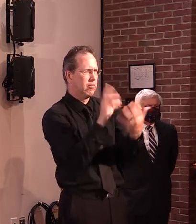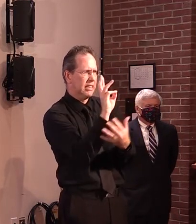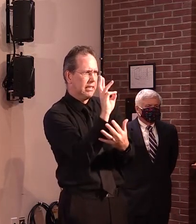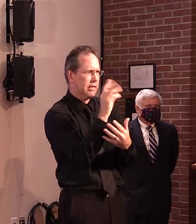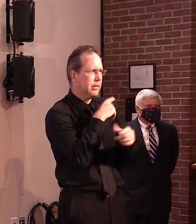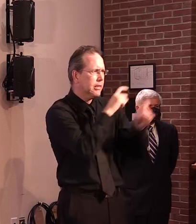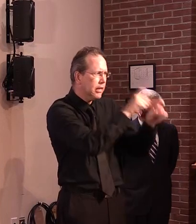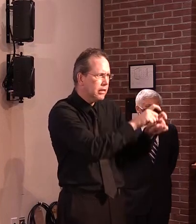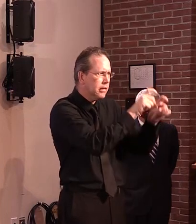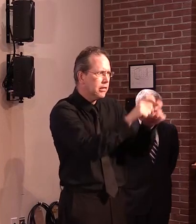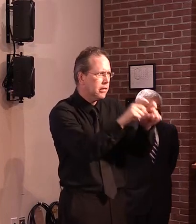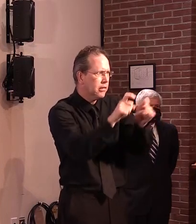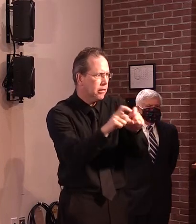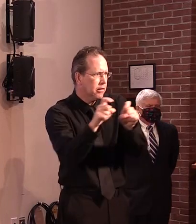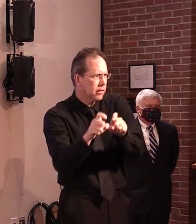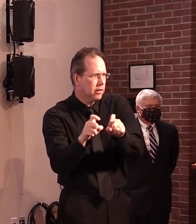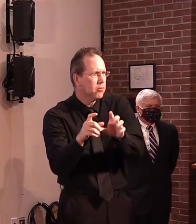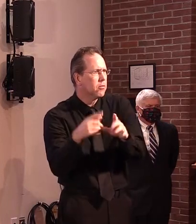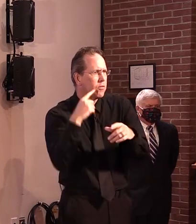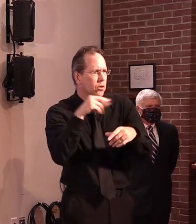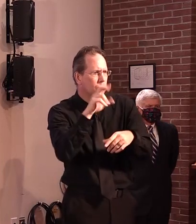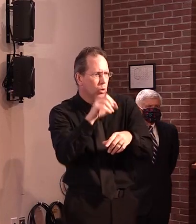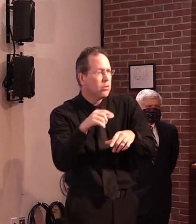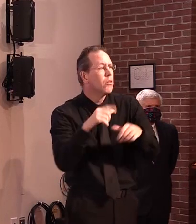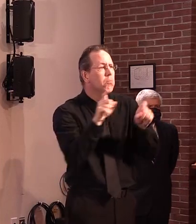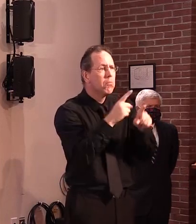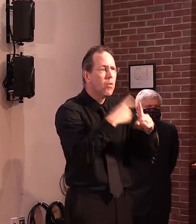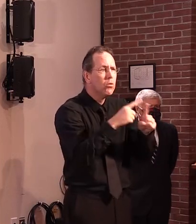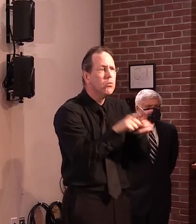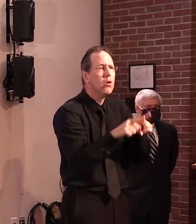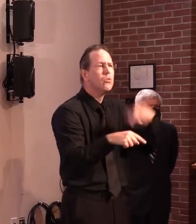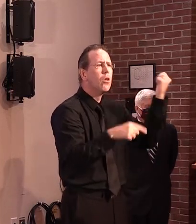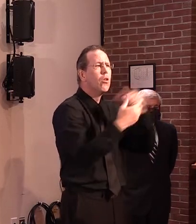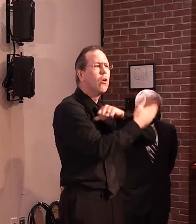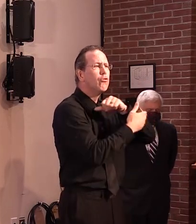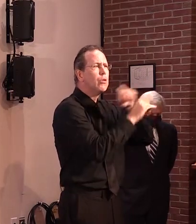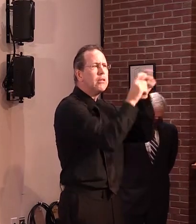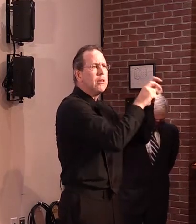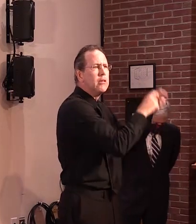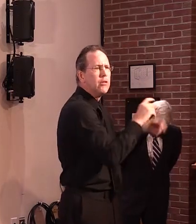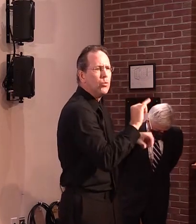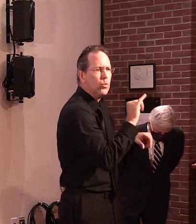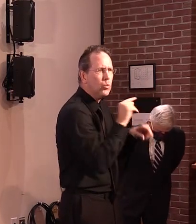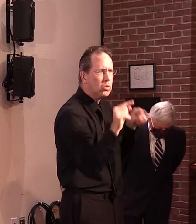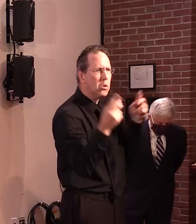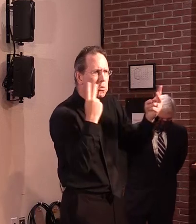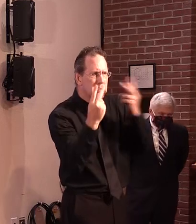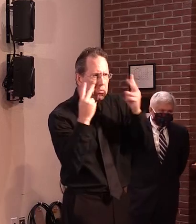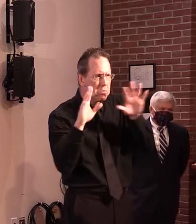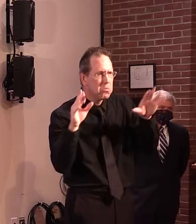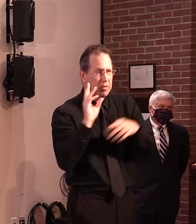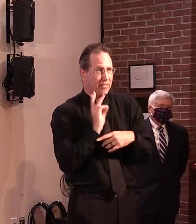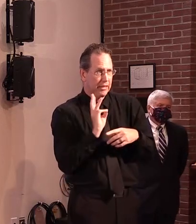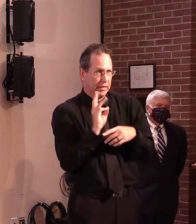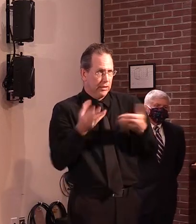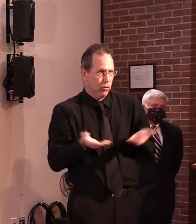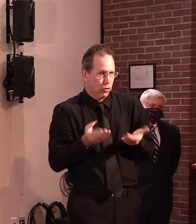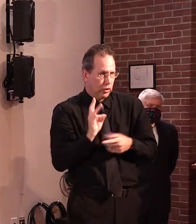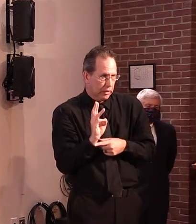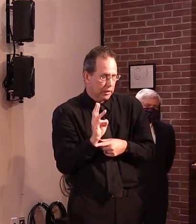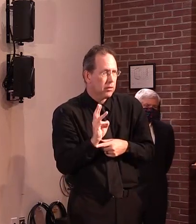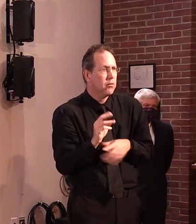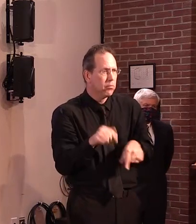only country that's testing, but we have a number of candidates. They have gone into trial